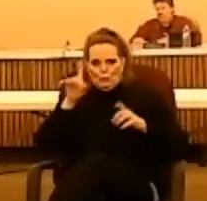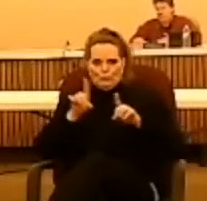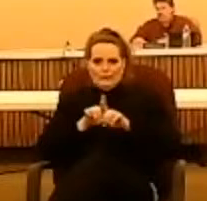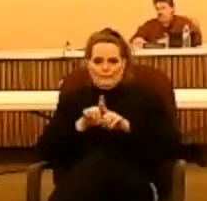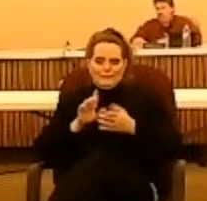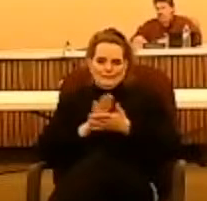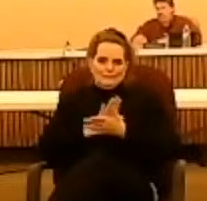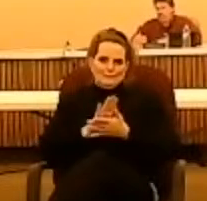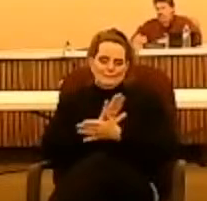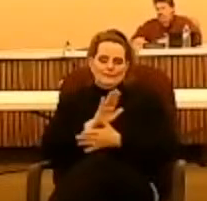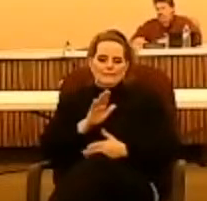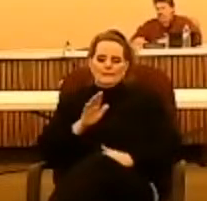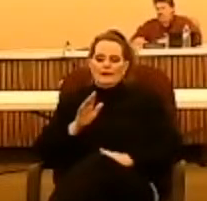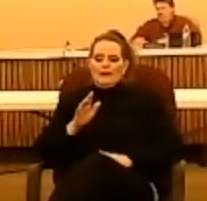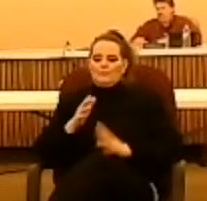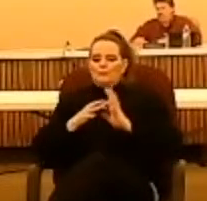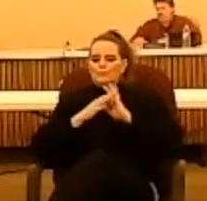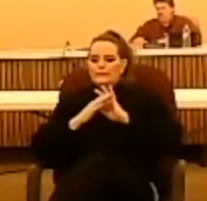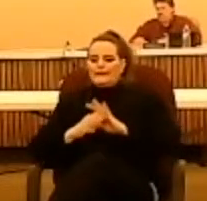the